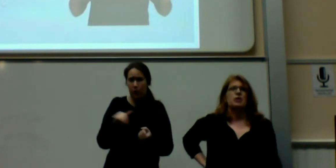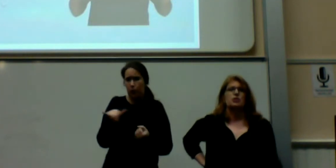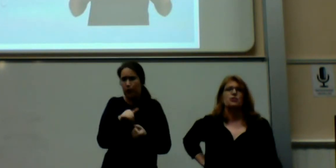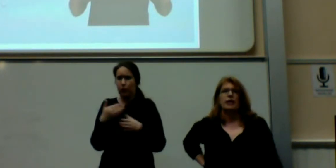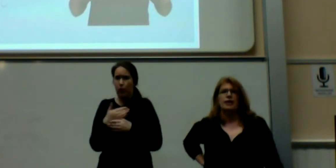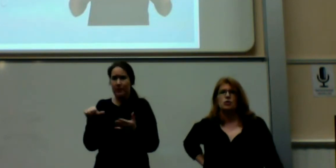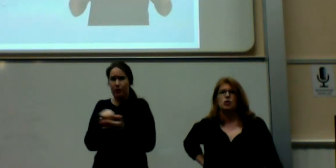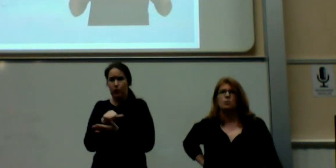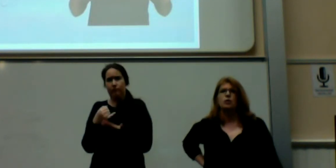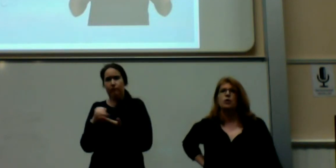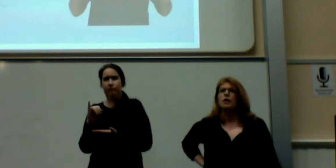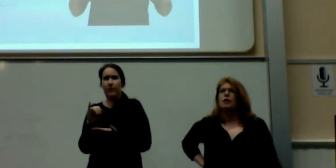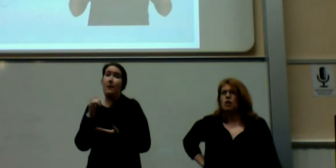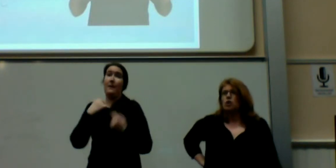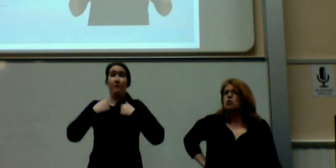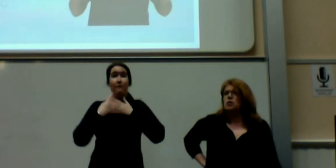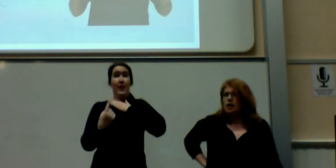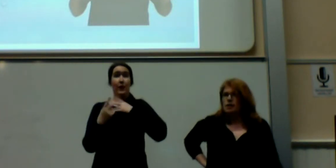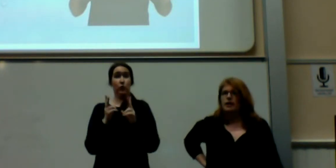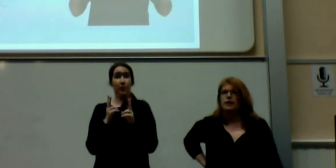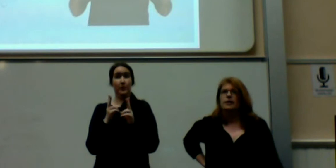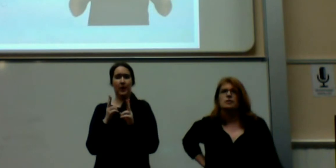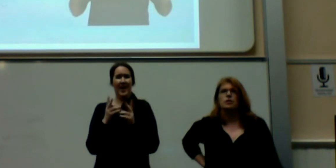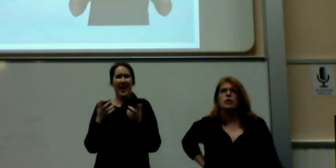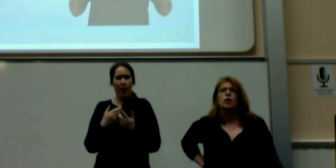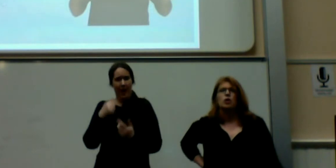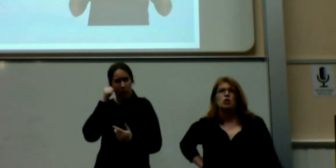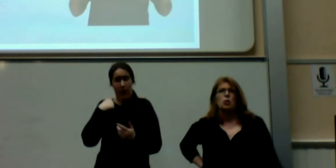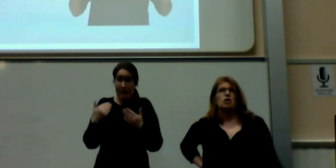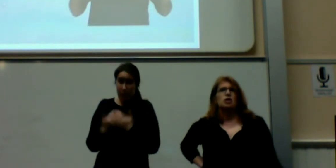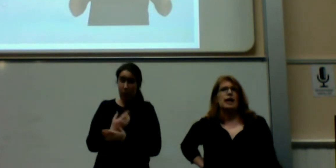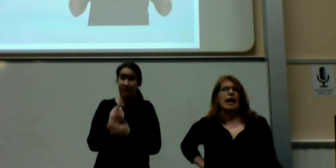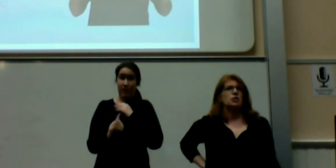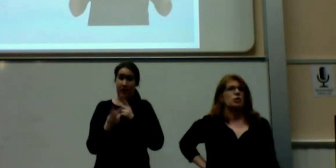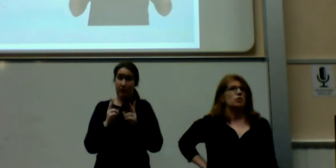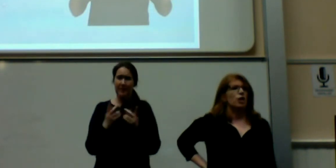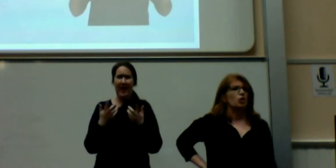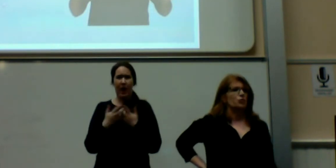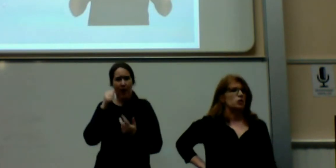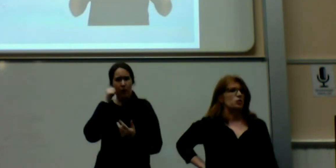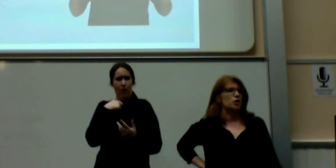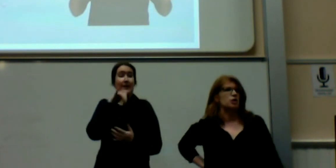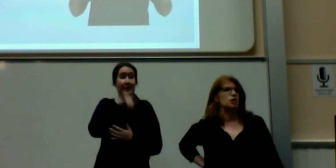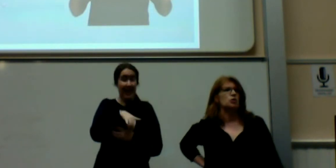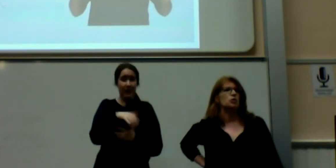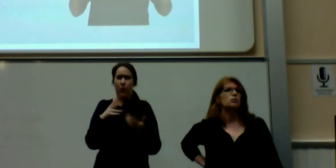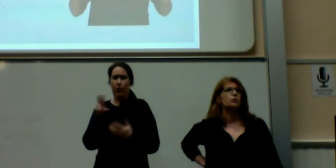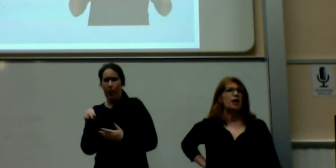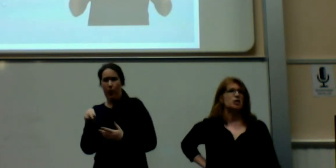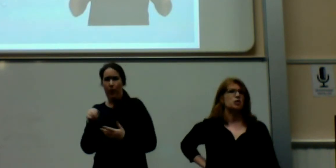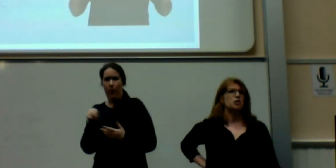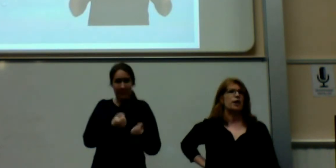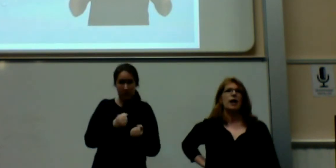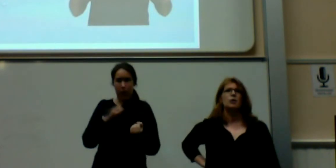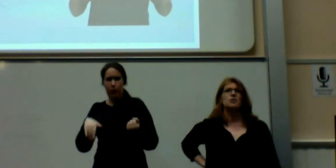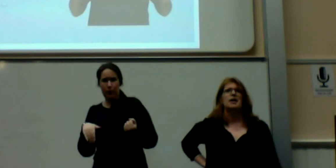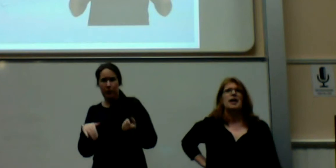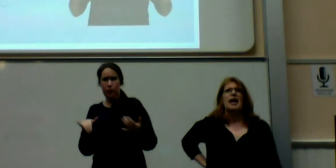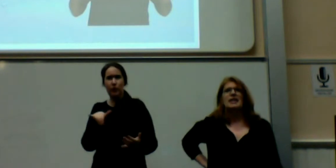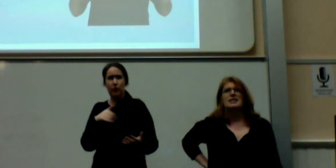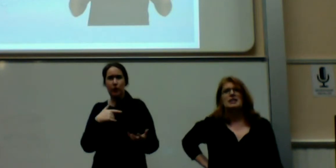jobs as a freelance interpreter that you should not take? It's a good question to ask yourself as you're starting to find your way